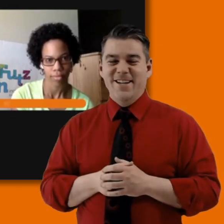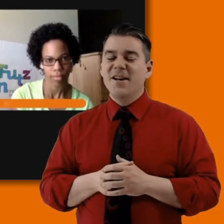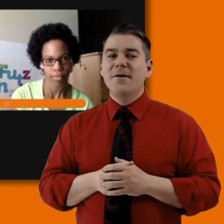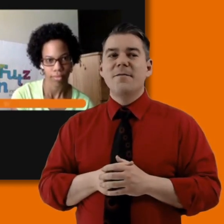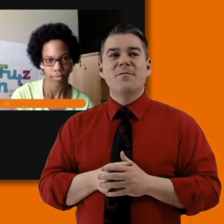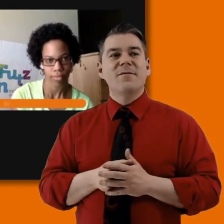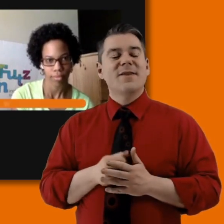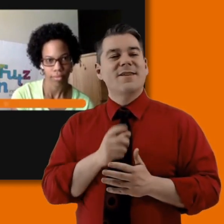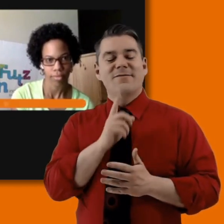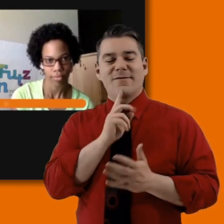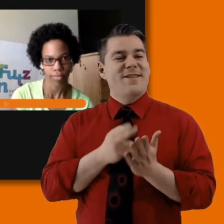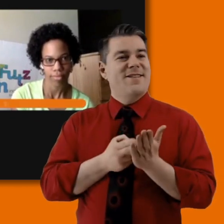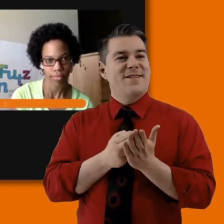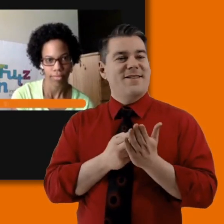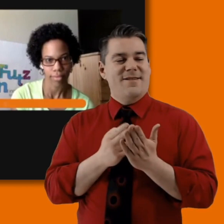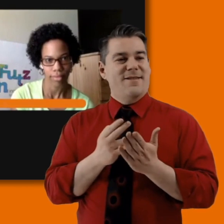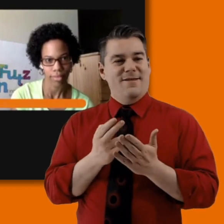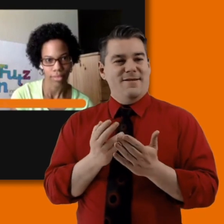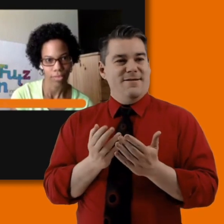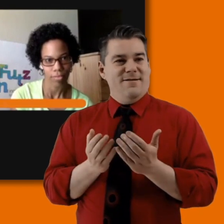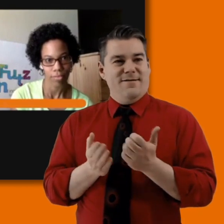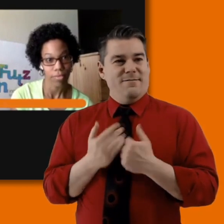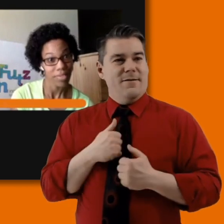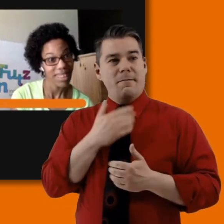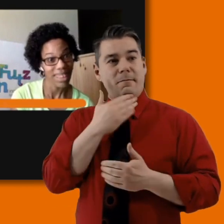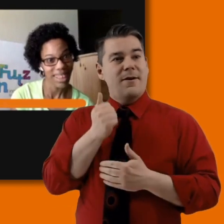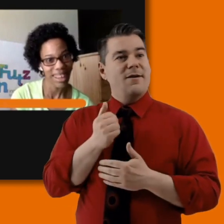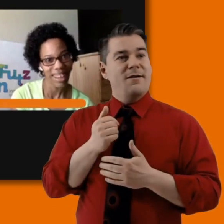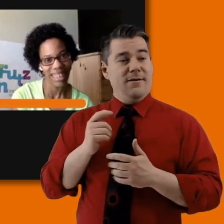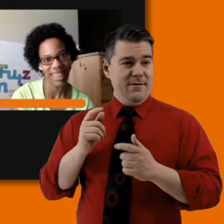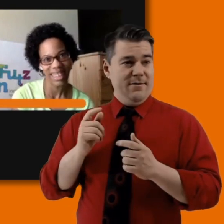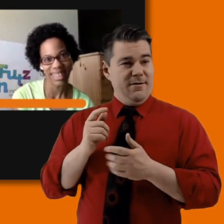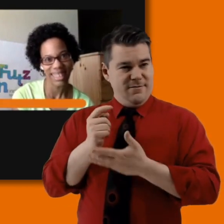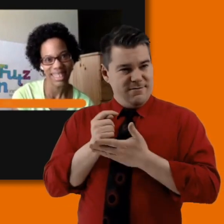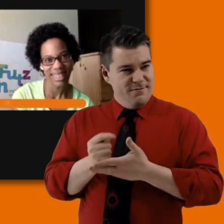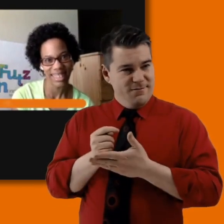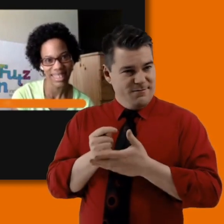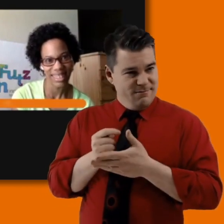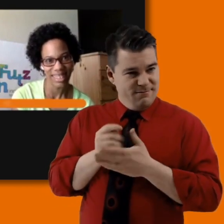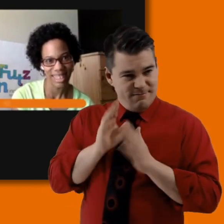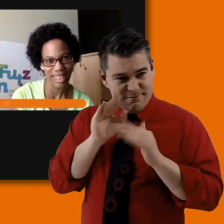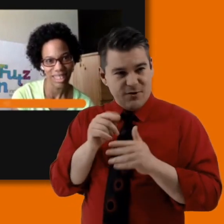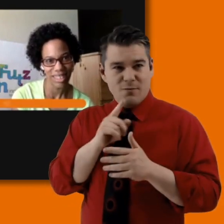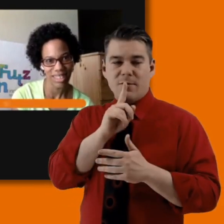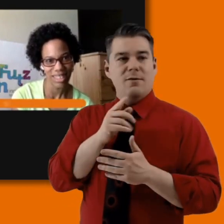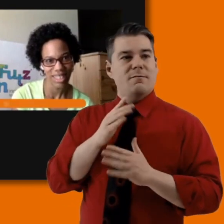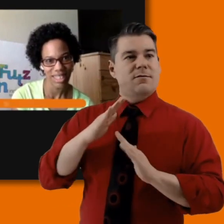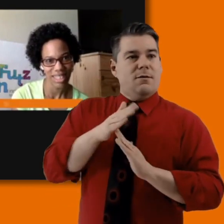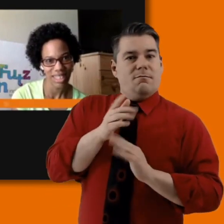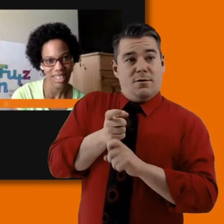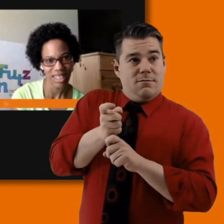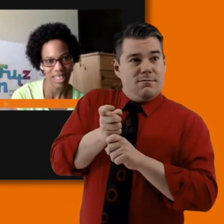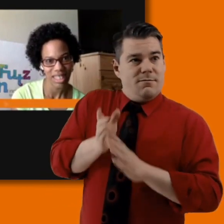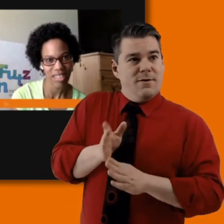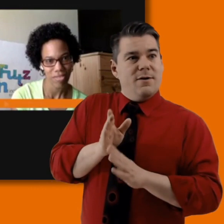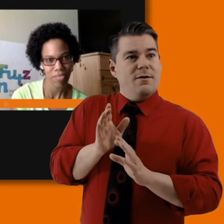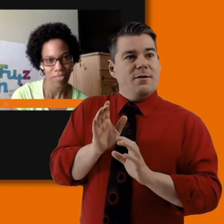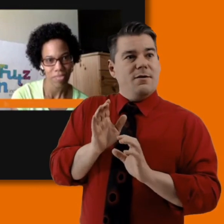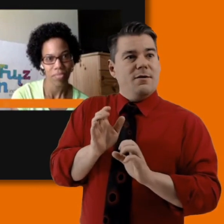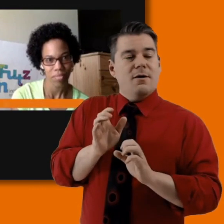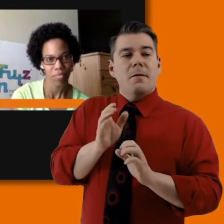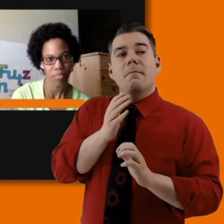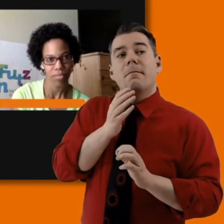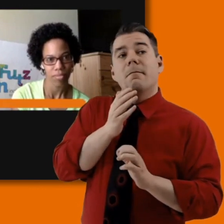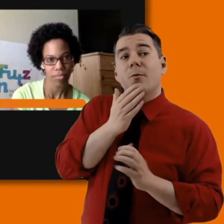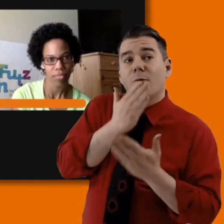it honestly has made me a better therapy practitioner, because like the best comedians are really good at listening and